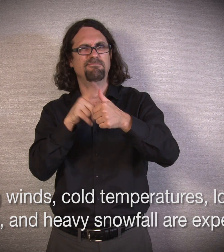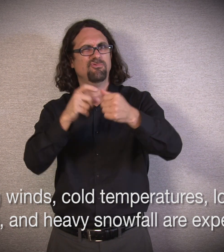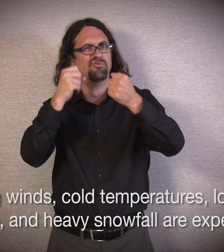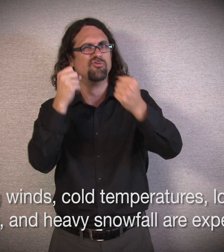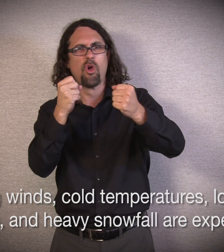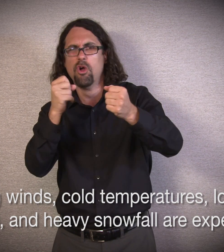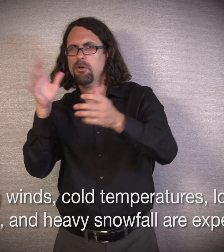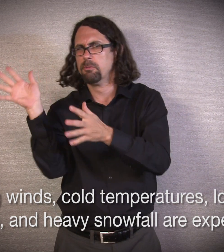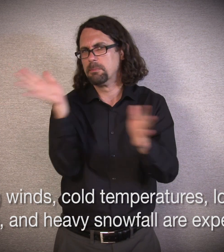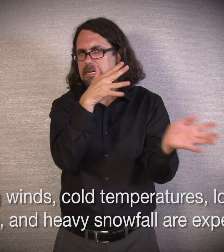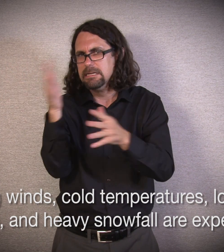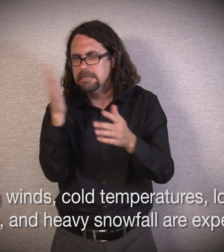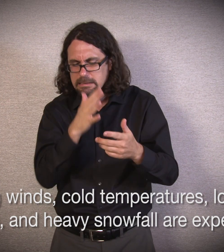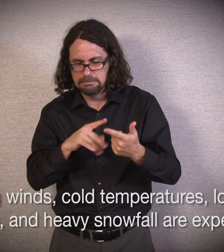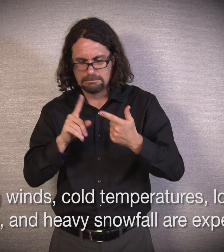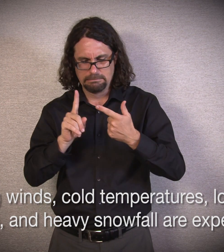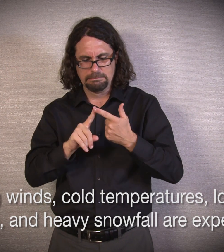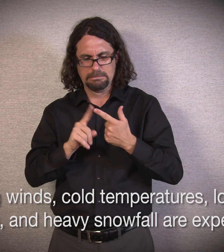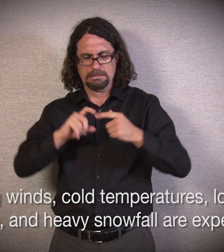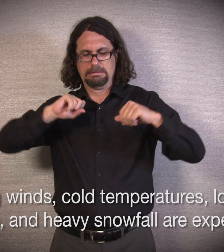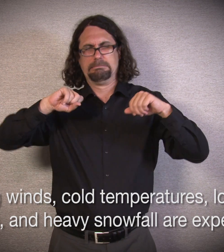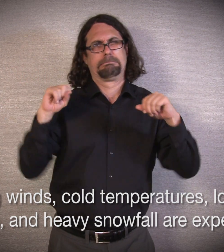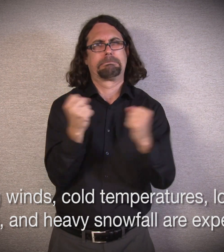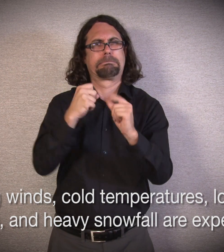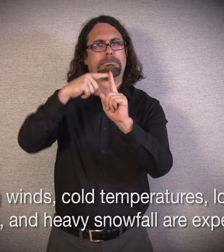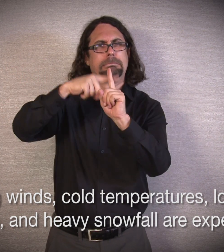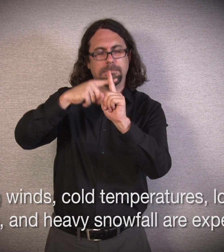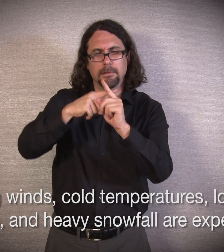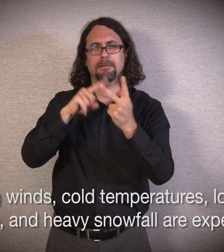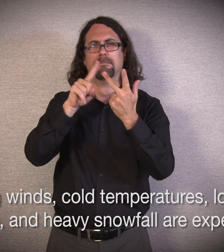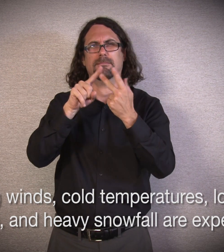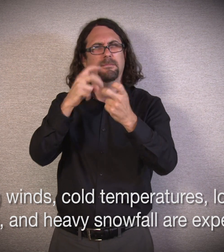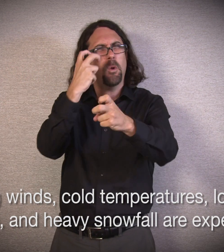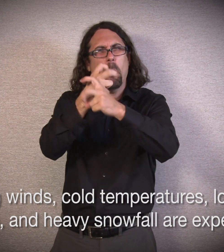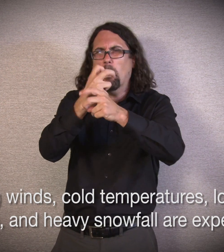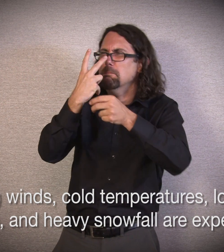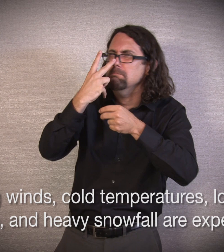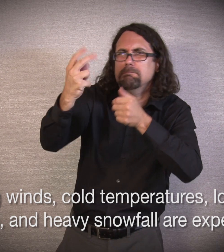Strong winds, cold temperatures, low visibilities, and heavy snowfall are expected.